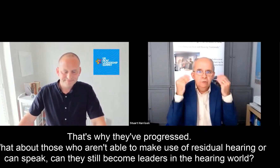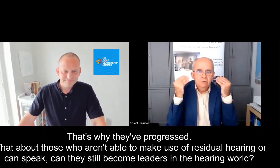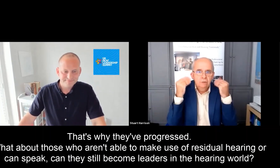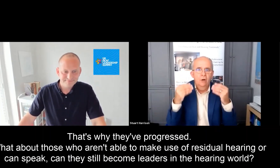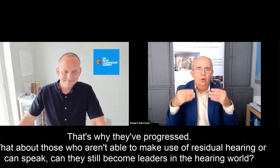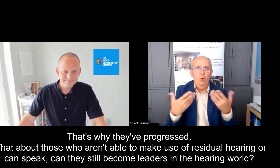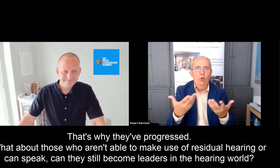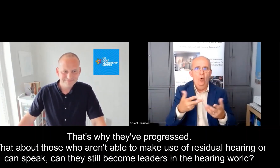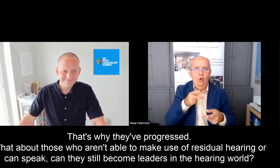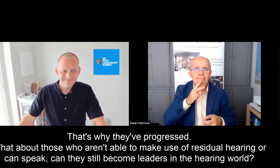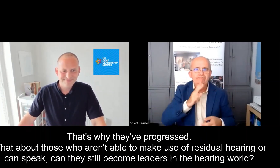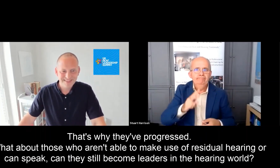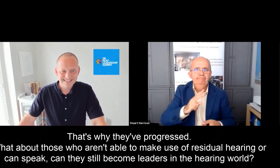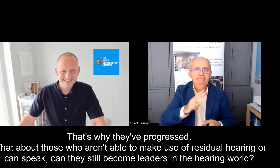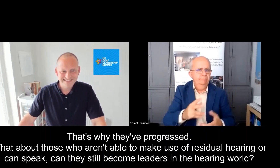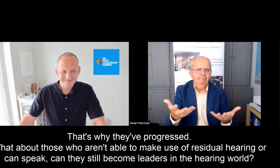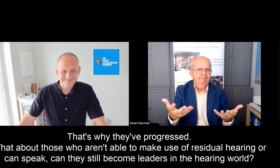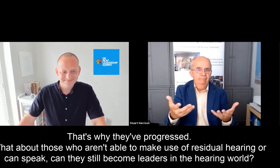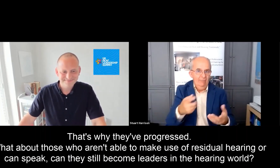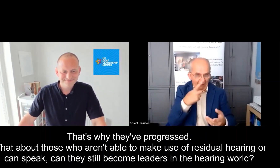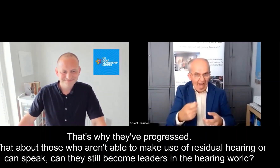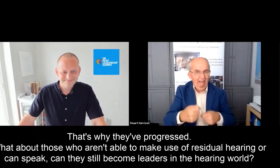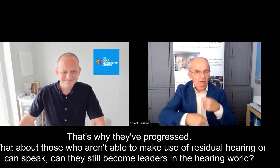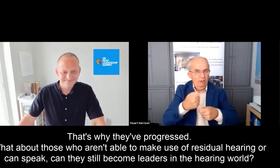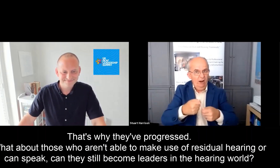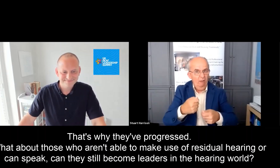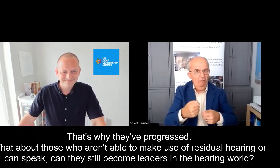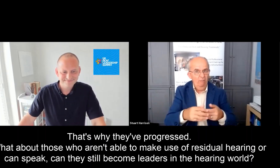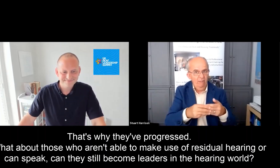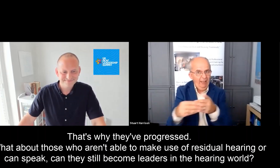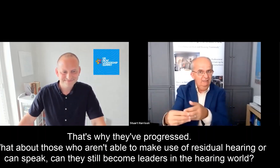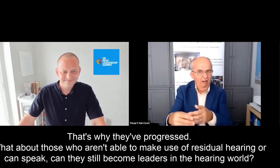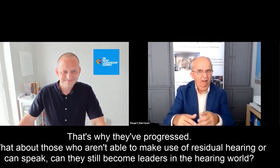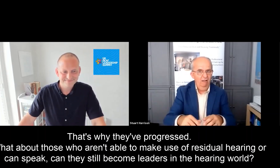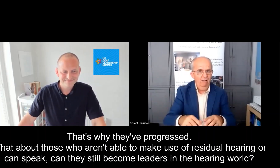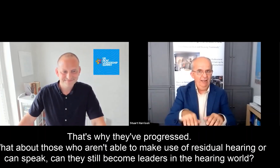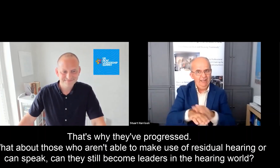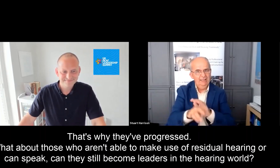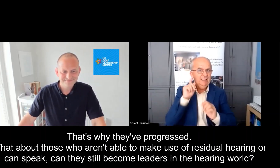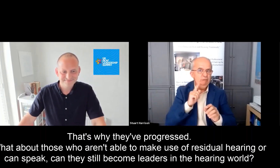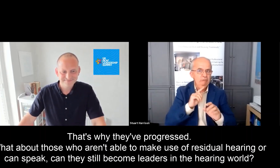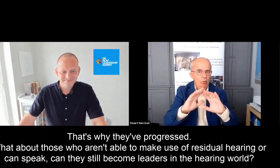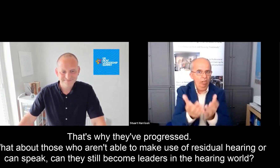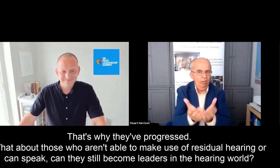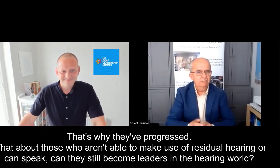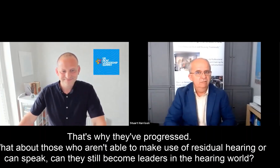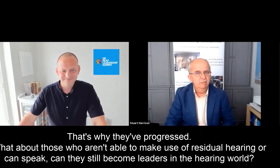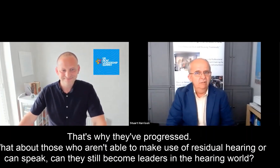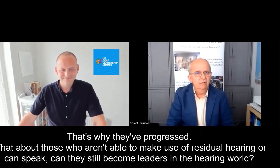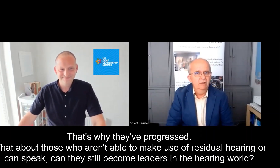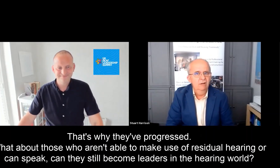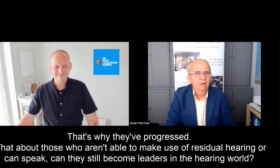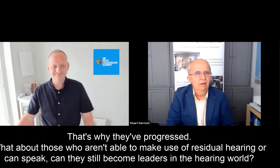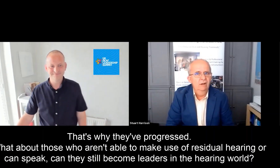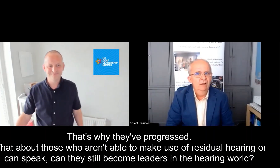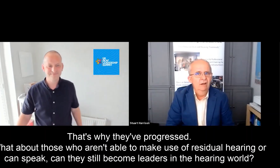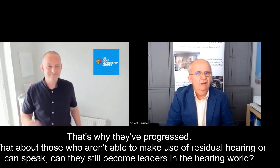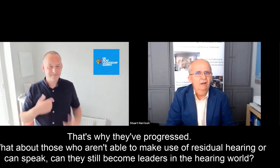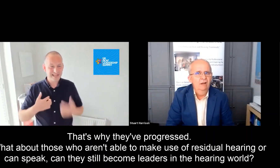about those who aren't able to make use of residual hearing or can speak? Can they still become leaders in the hearing world?